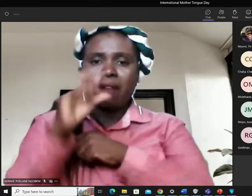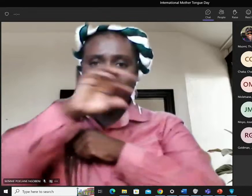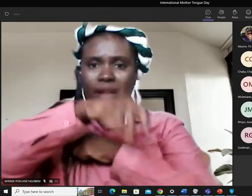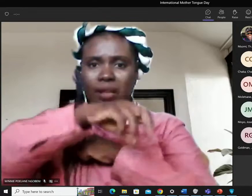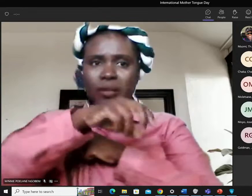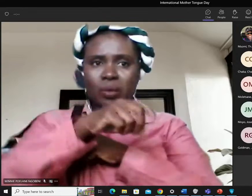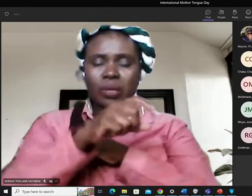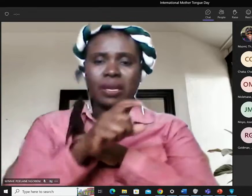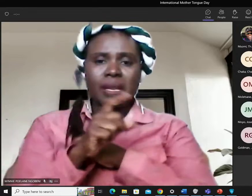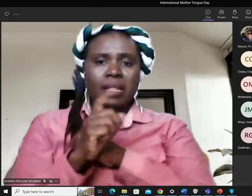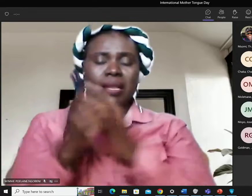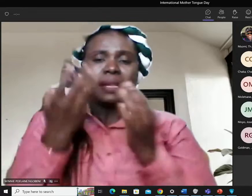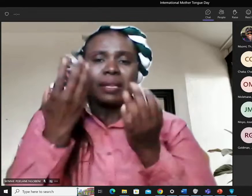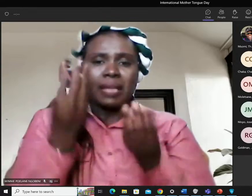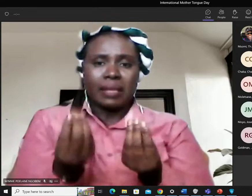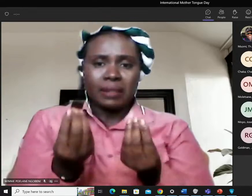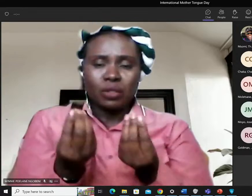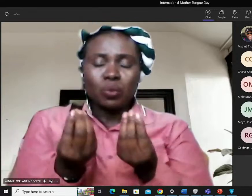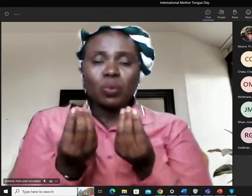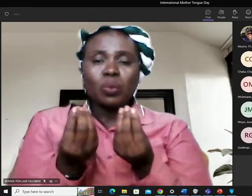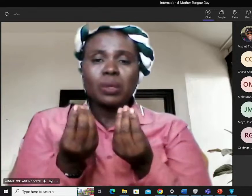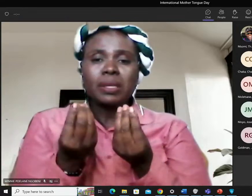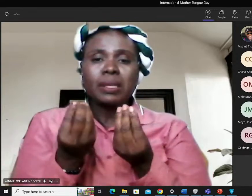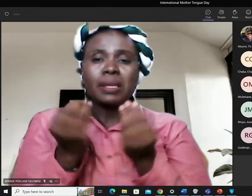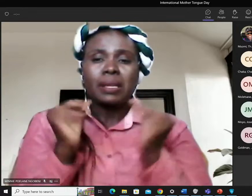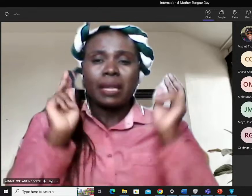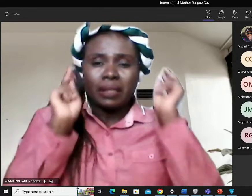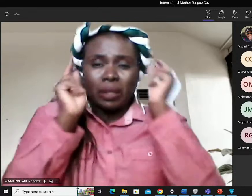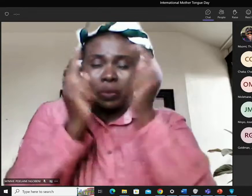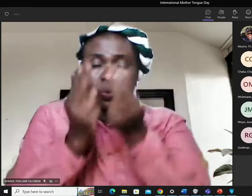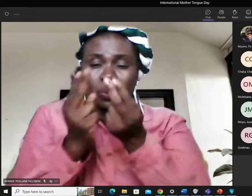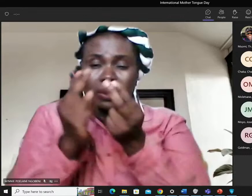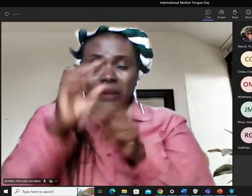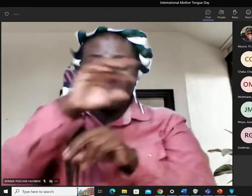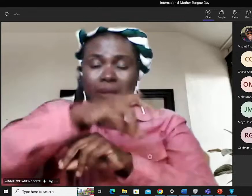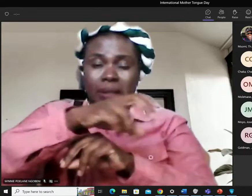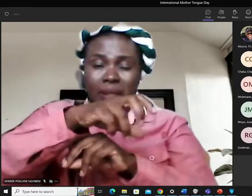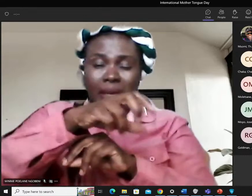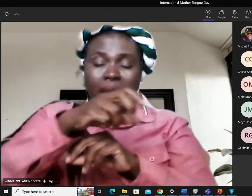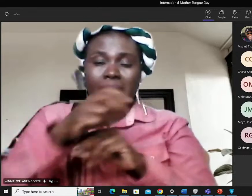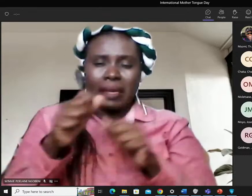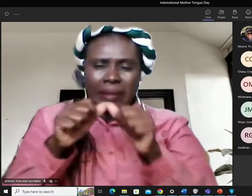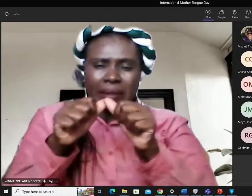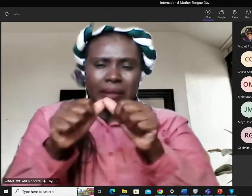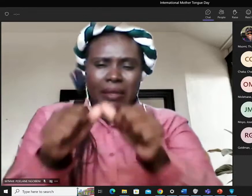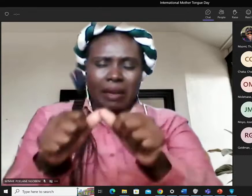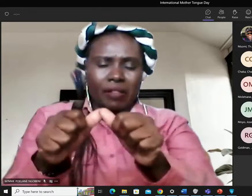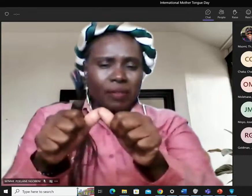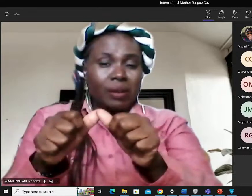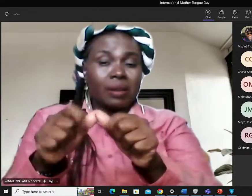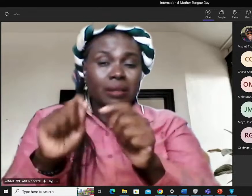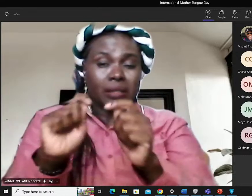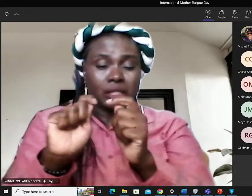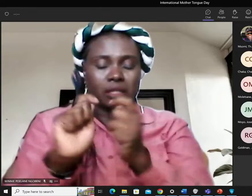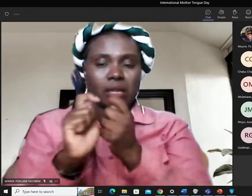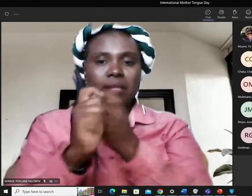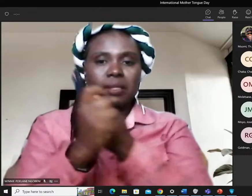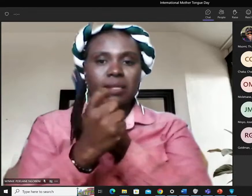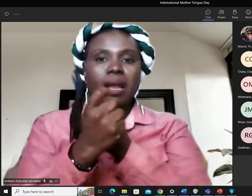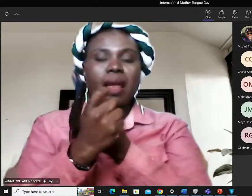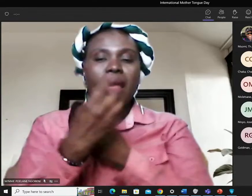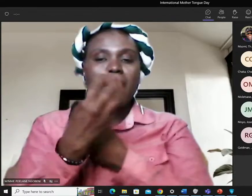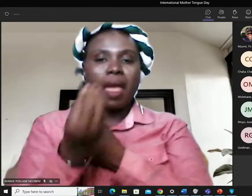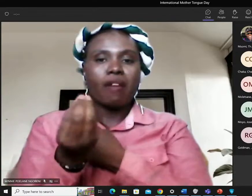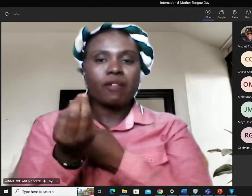to ensure that the institution strives hard to make sure that there is transformation, and part of the